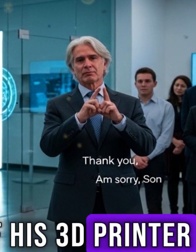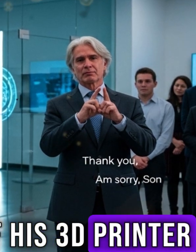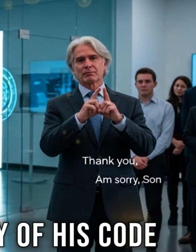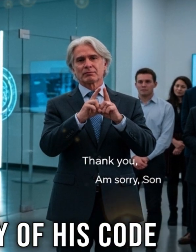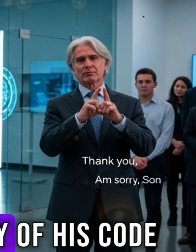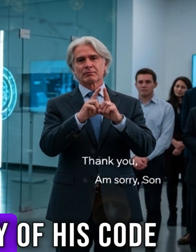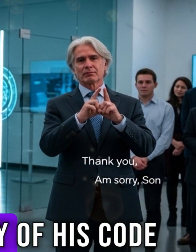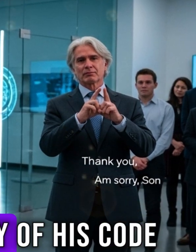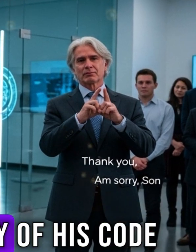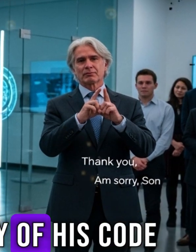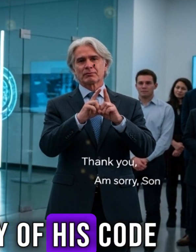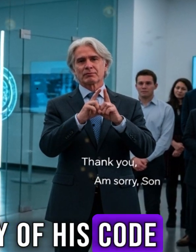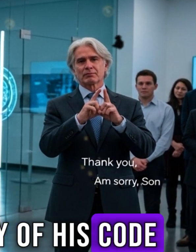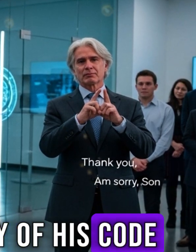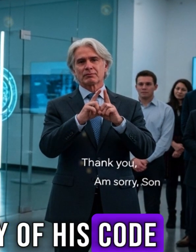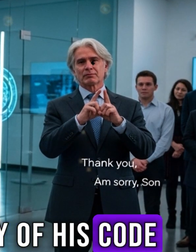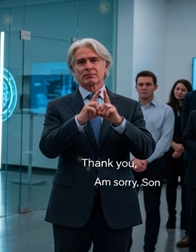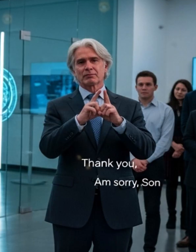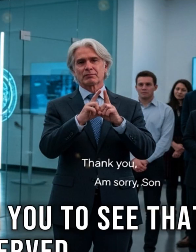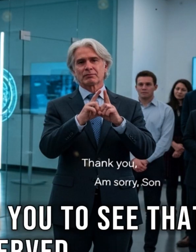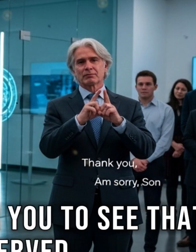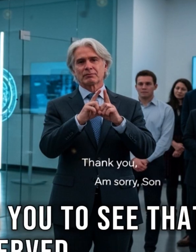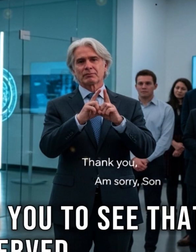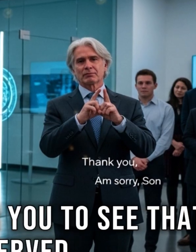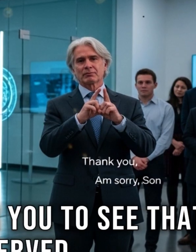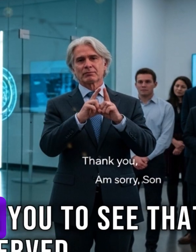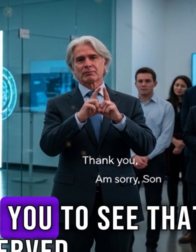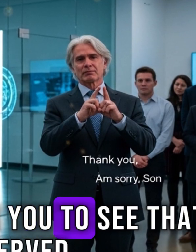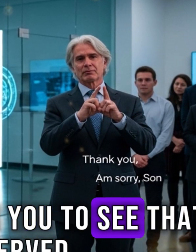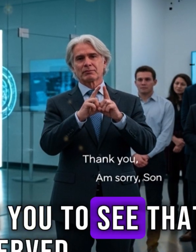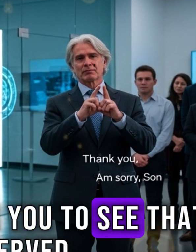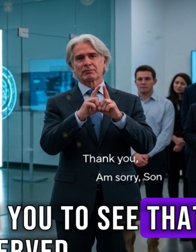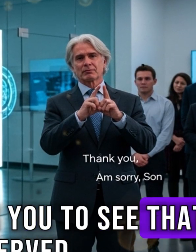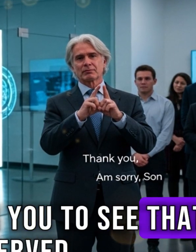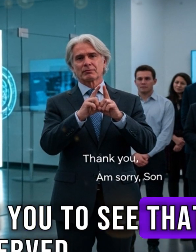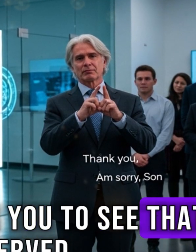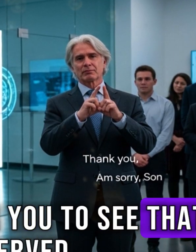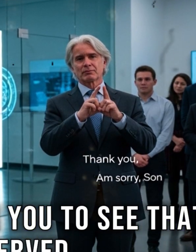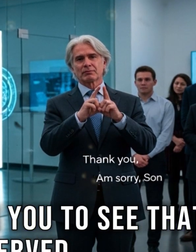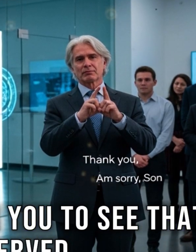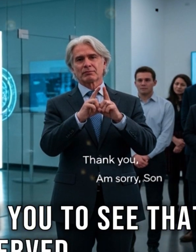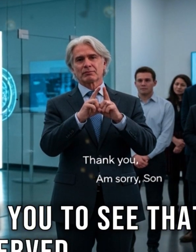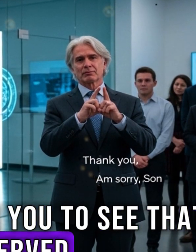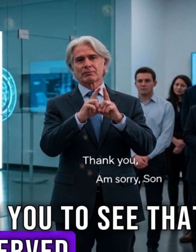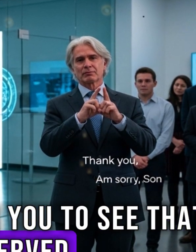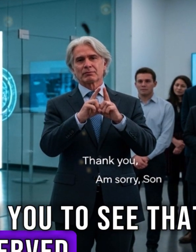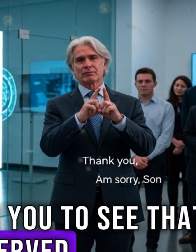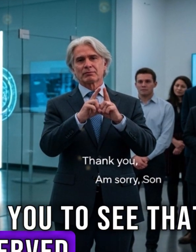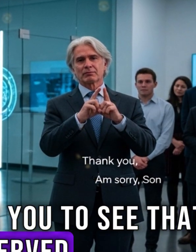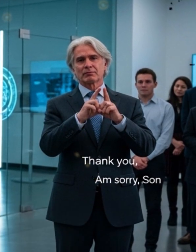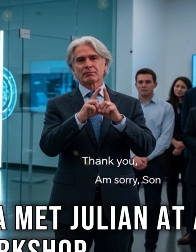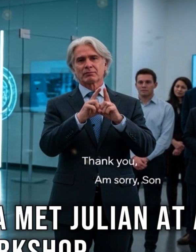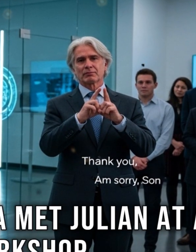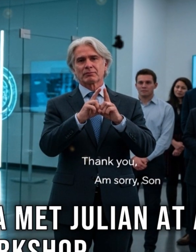and the geometry of his code. He's been waiting for you to see that, Alara observed. That